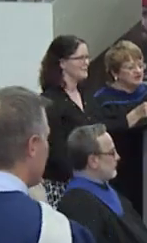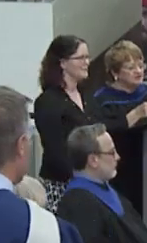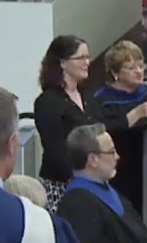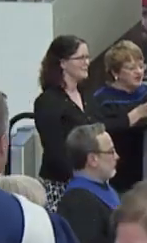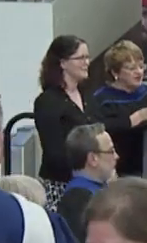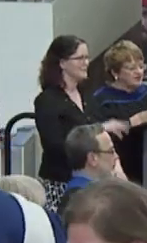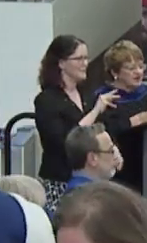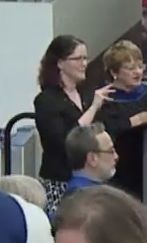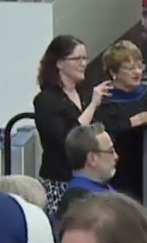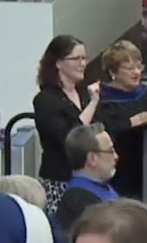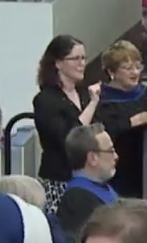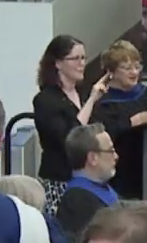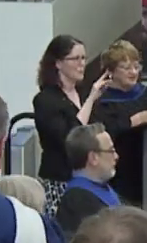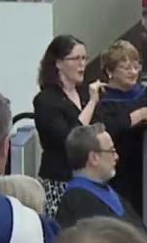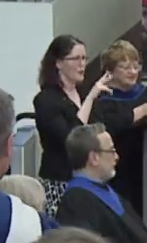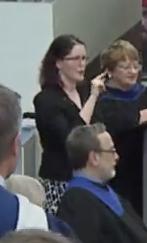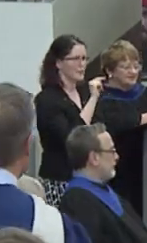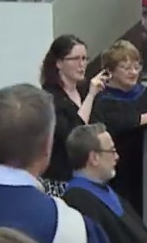Margaret Usanga,